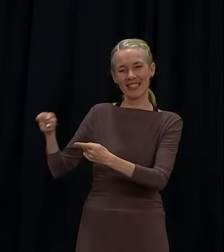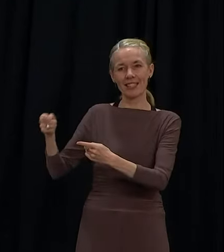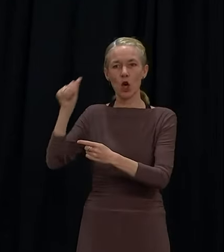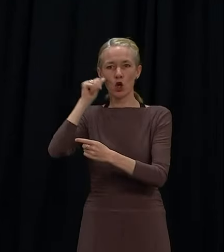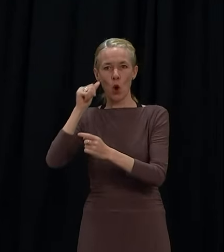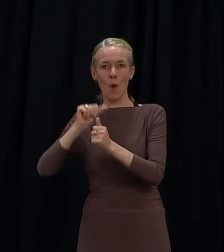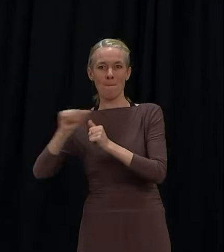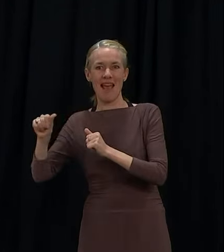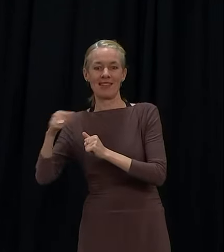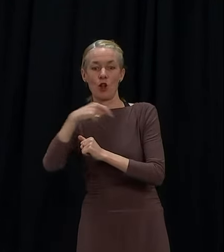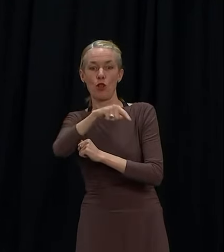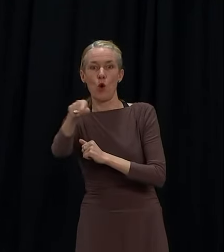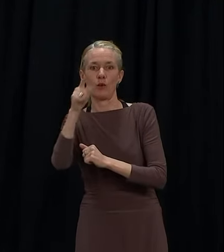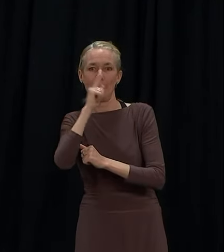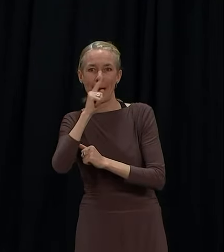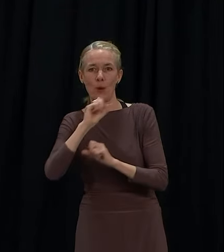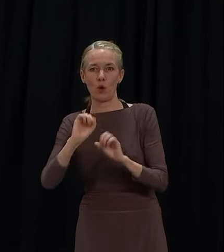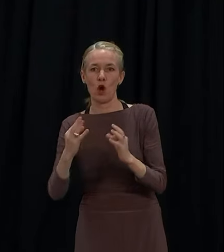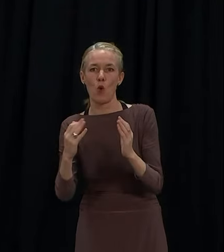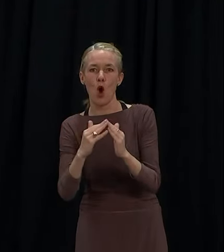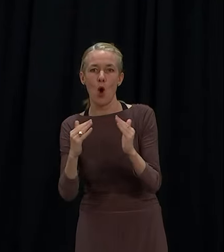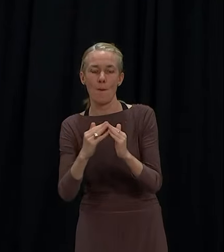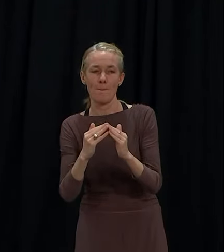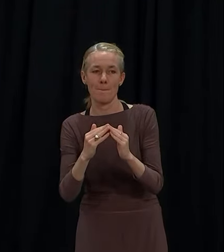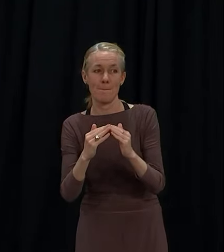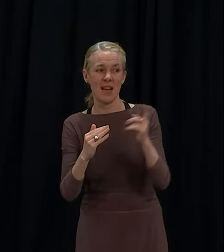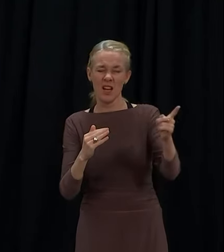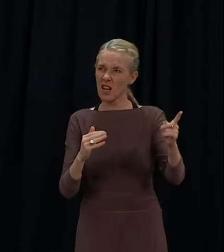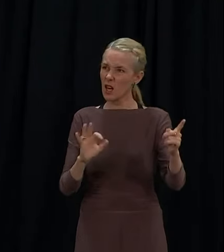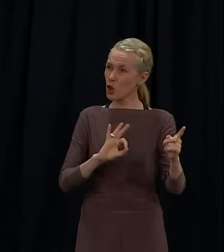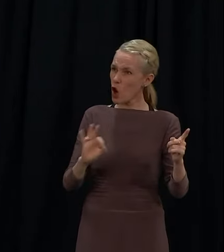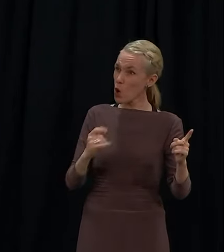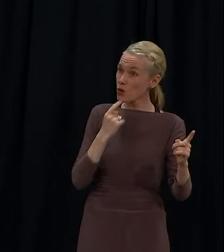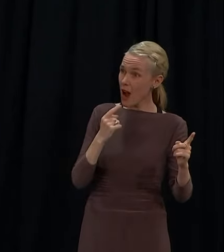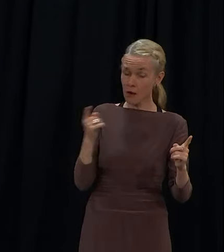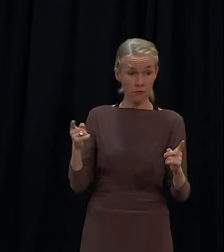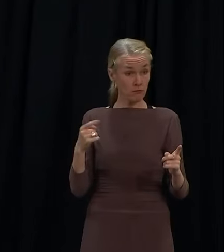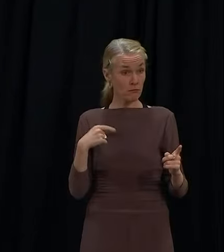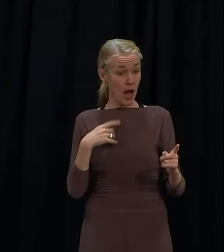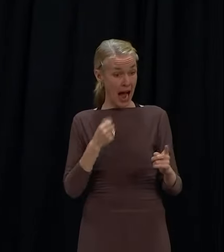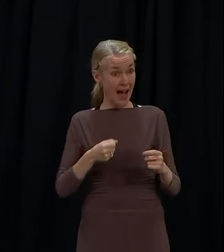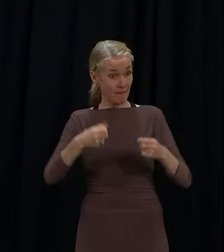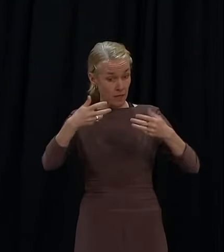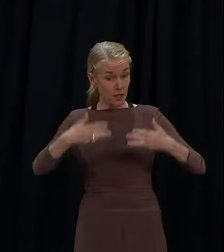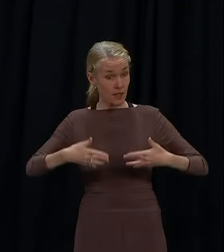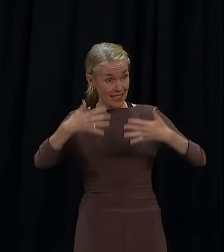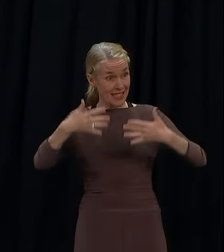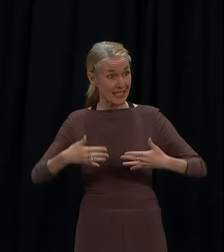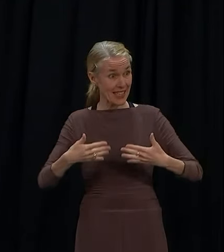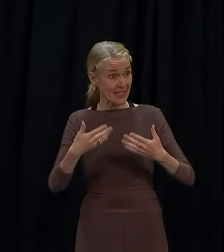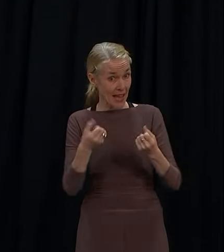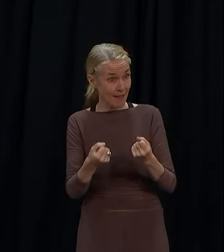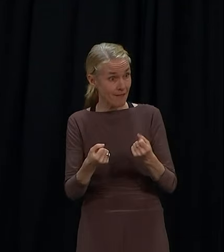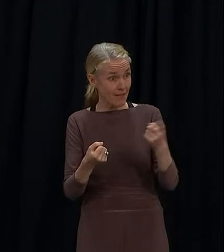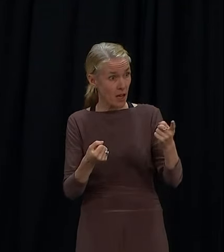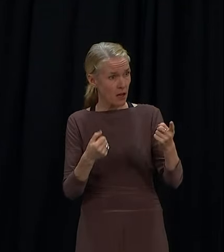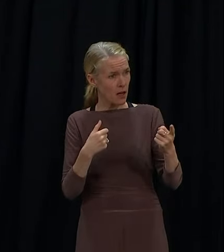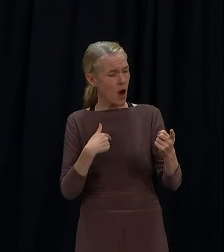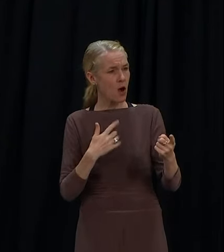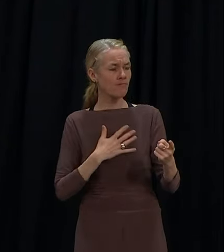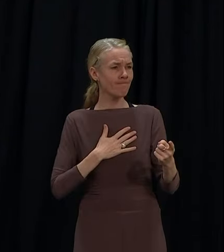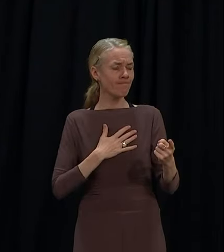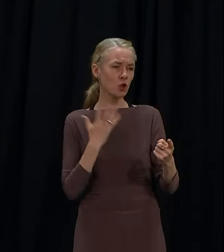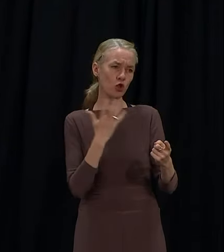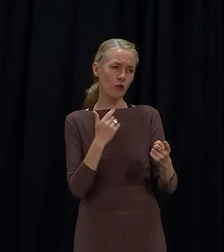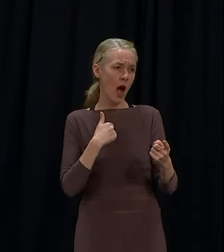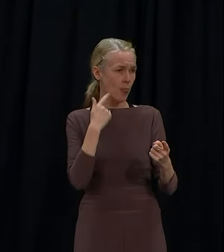on anecdotal data to... No, we have numbers. We have numbers, and I saw them. I thought they'd been provided to you, but we do have